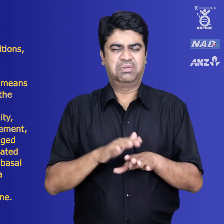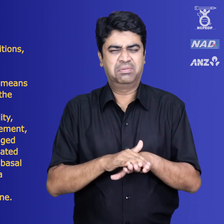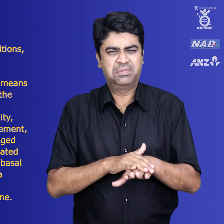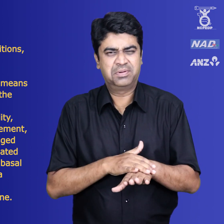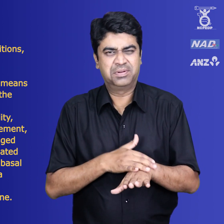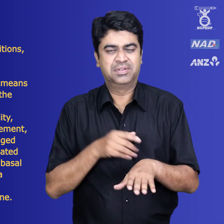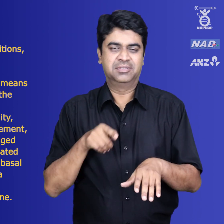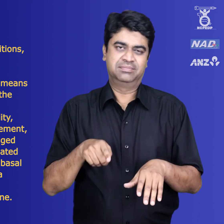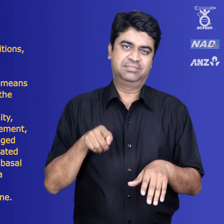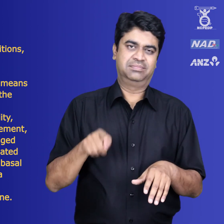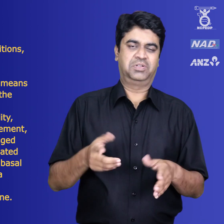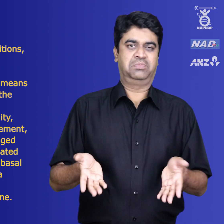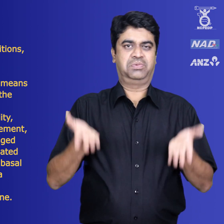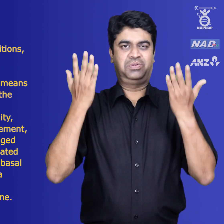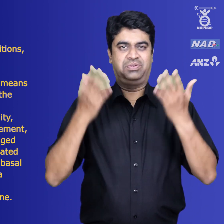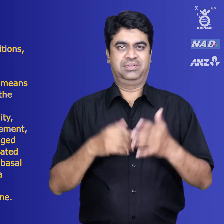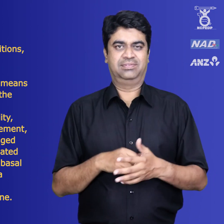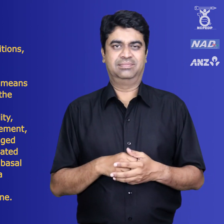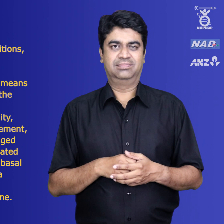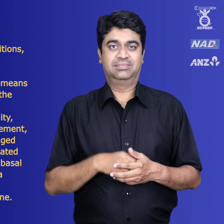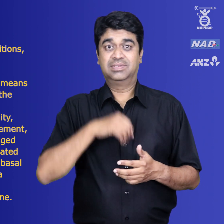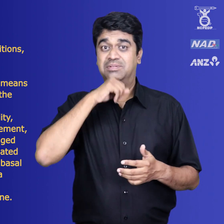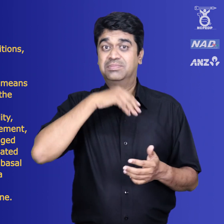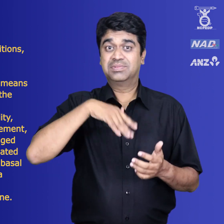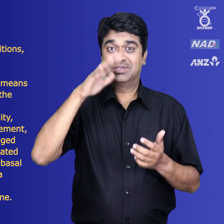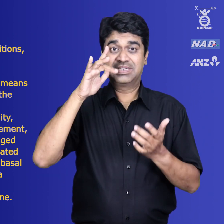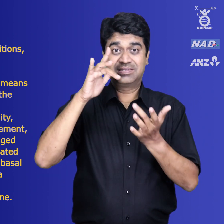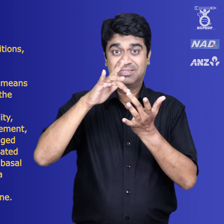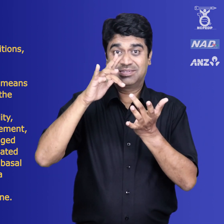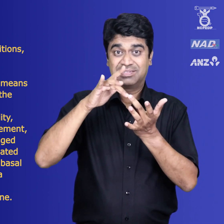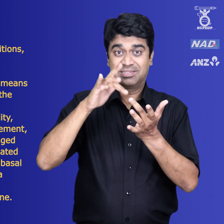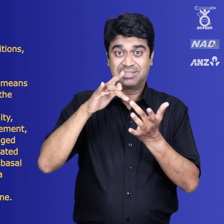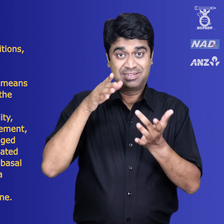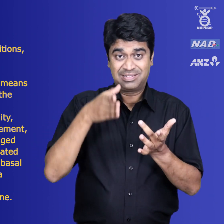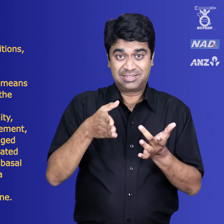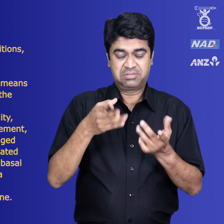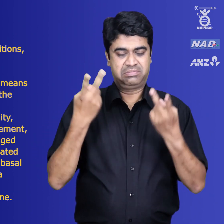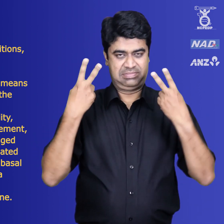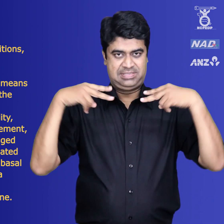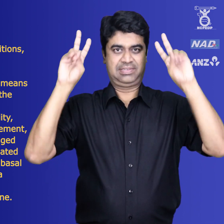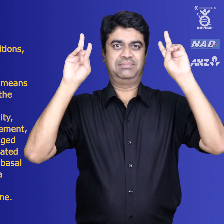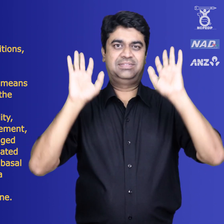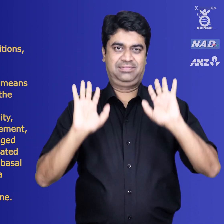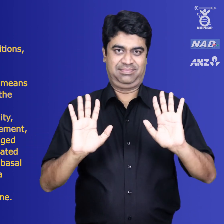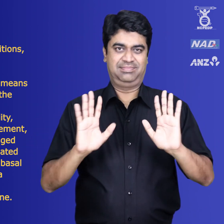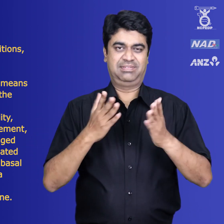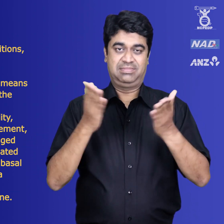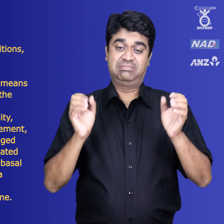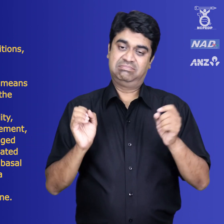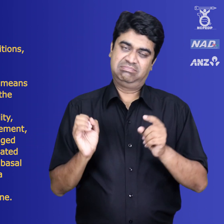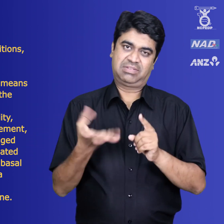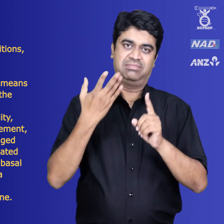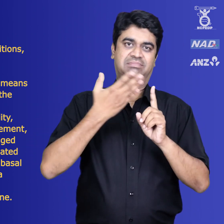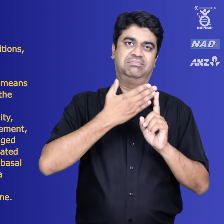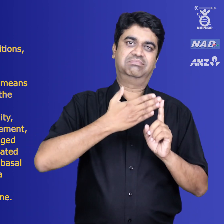and elderly people, associated with degeneration of the basal ganglia of the brain